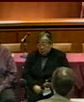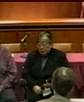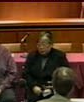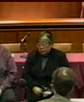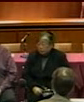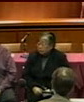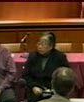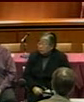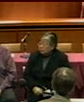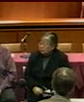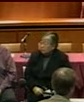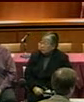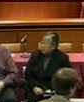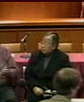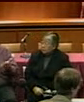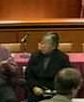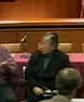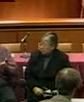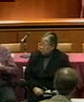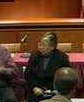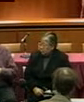Yes, this is Sherry.